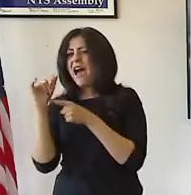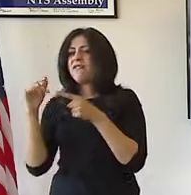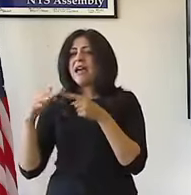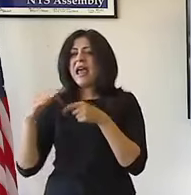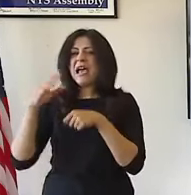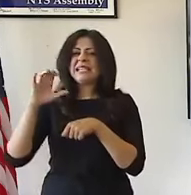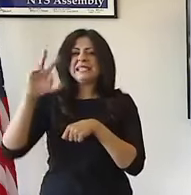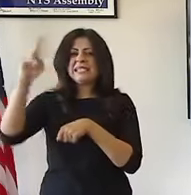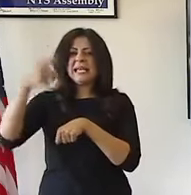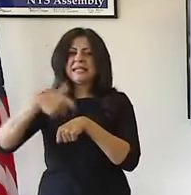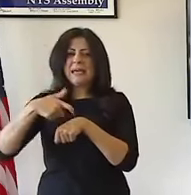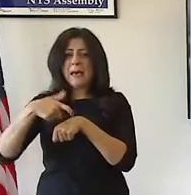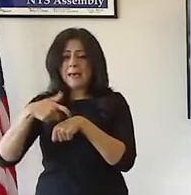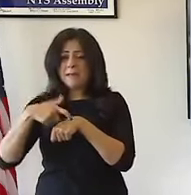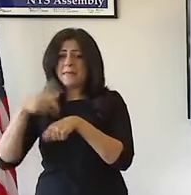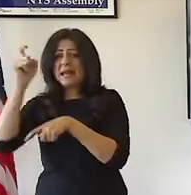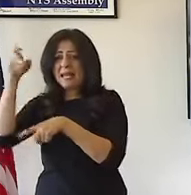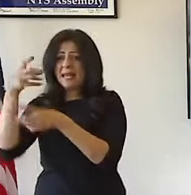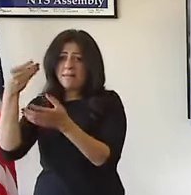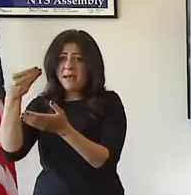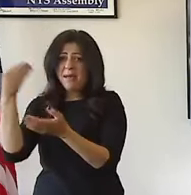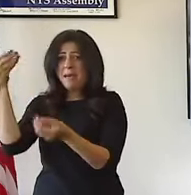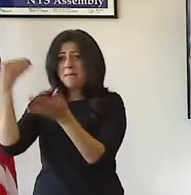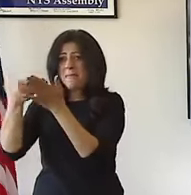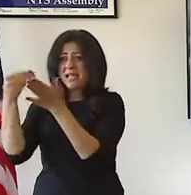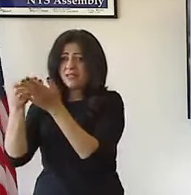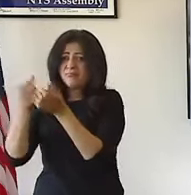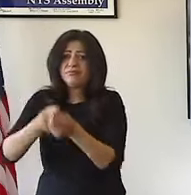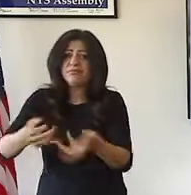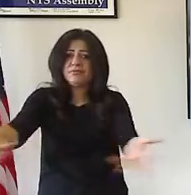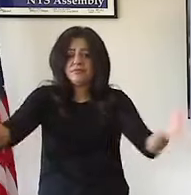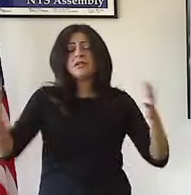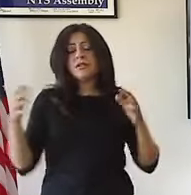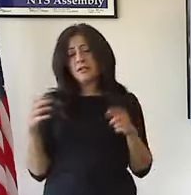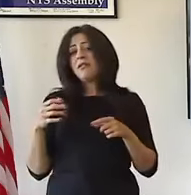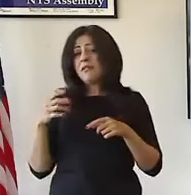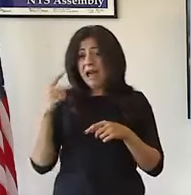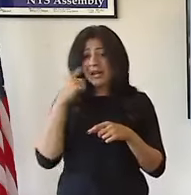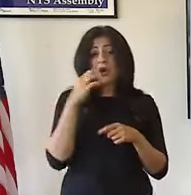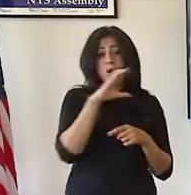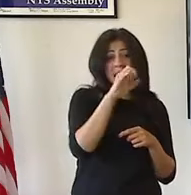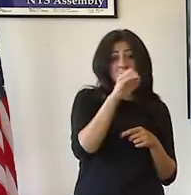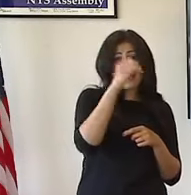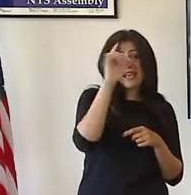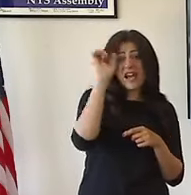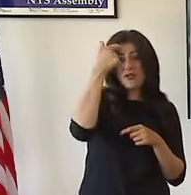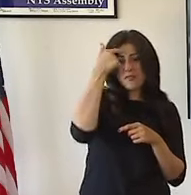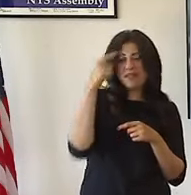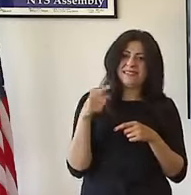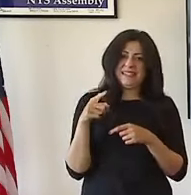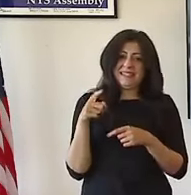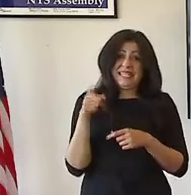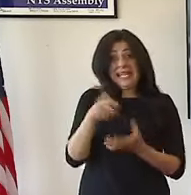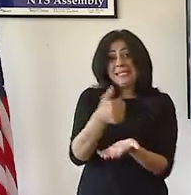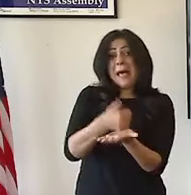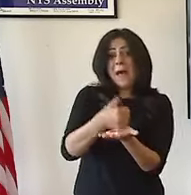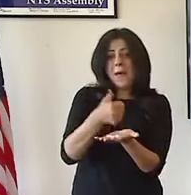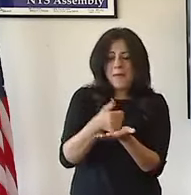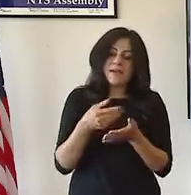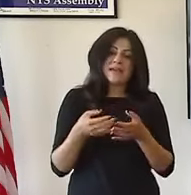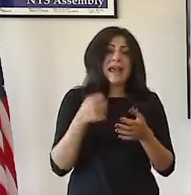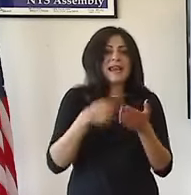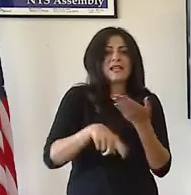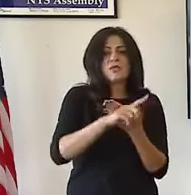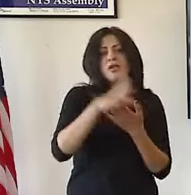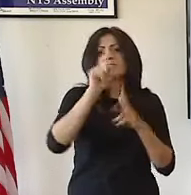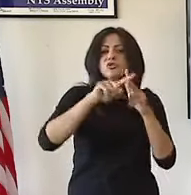no question there are people who need relief. I will tell you, county government needs that help. Next week, we're going to start talking to you about the budget implications. I know many of